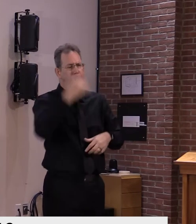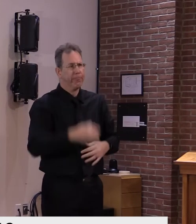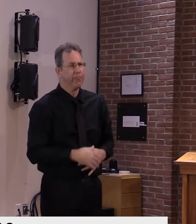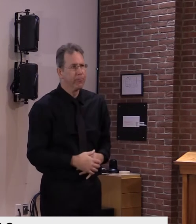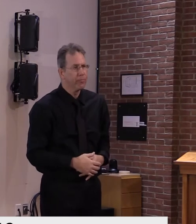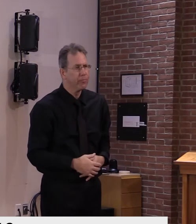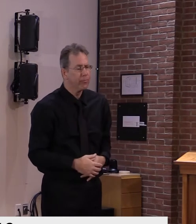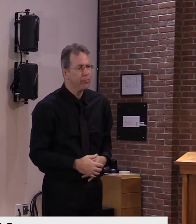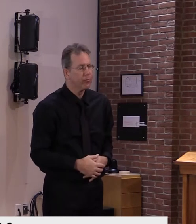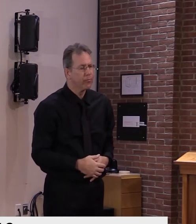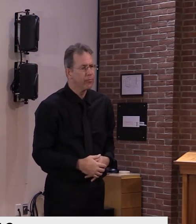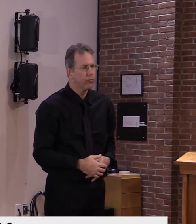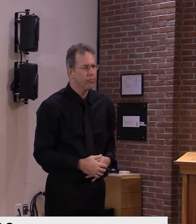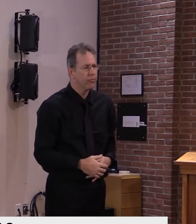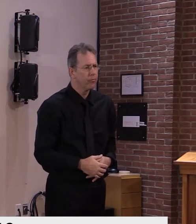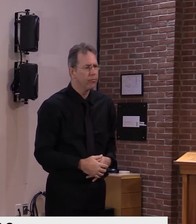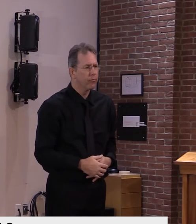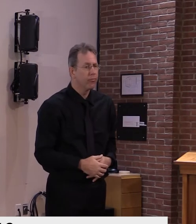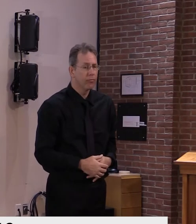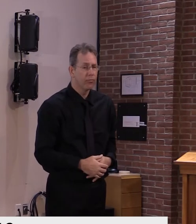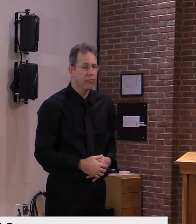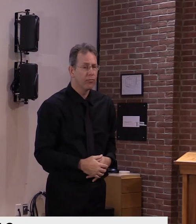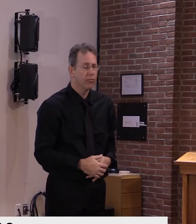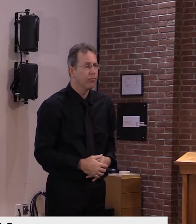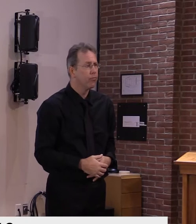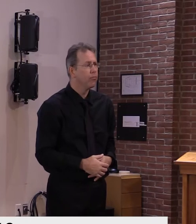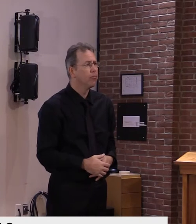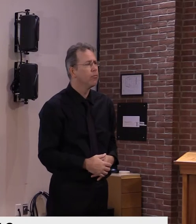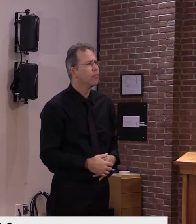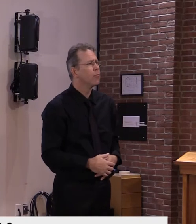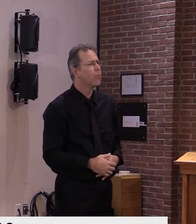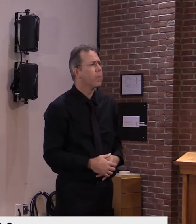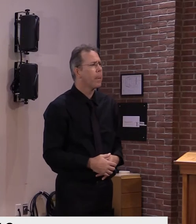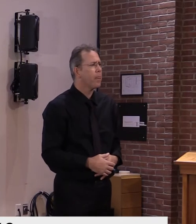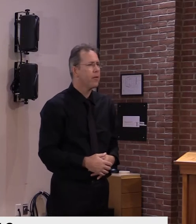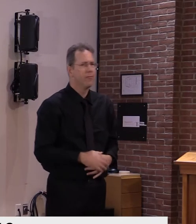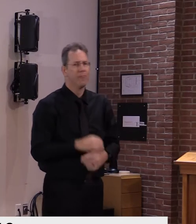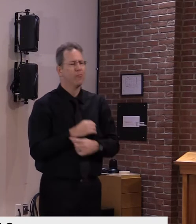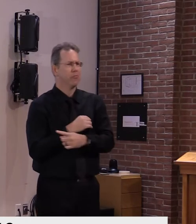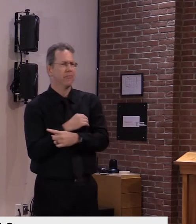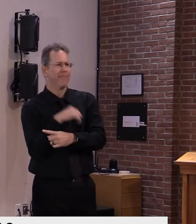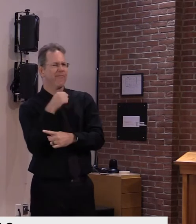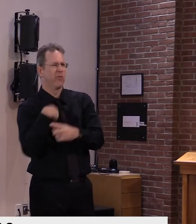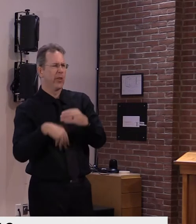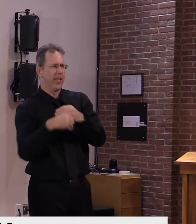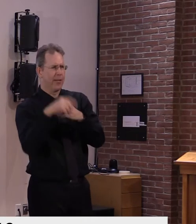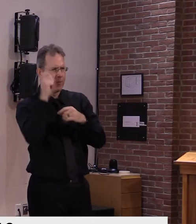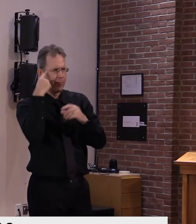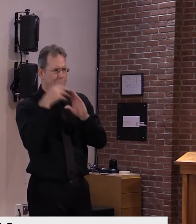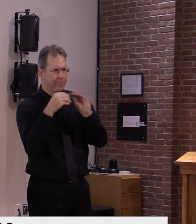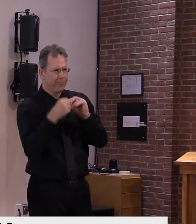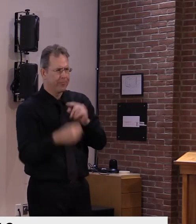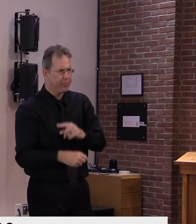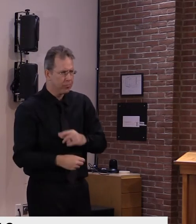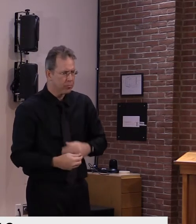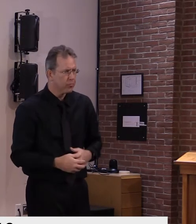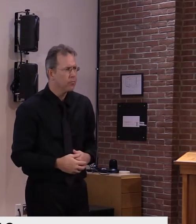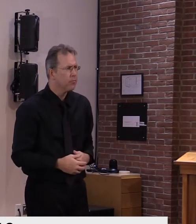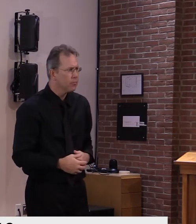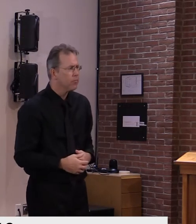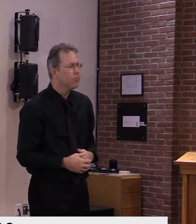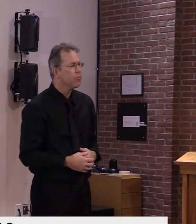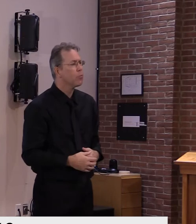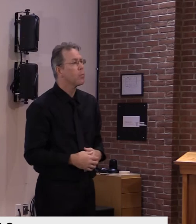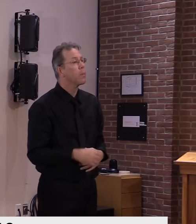Thank you. I'd also add, as Dr. Levine reminds us, that when this disease is prevalent in